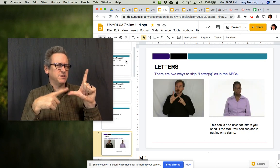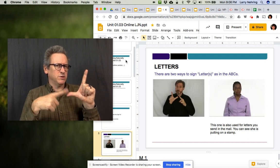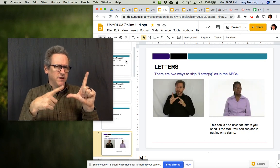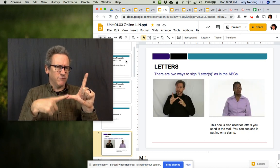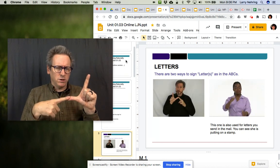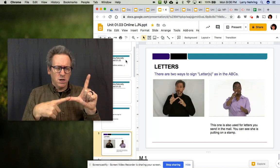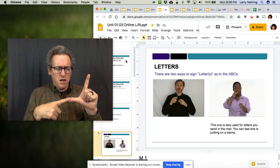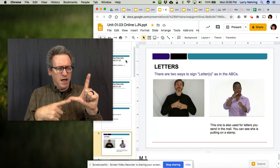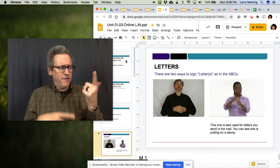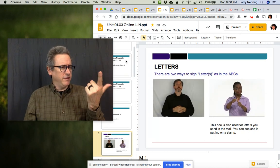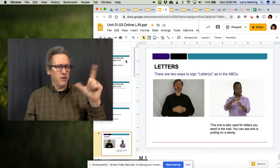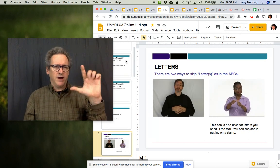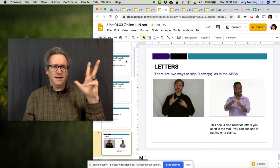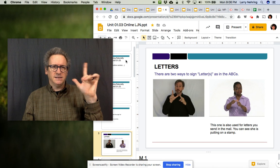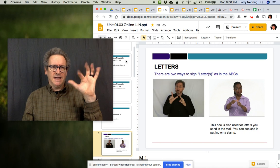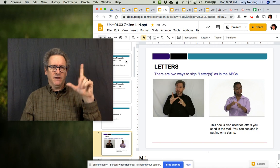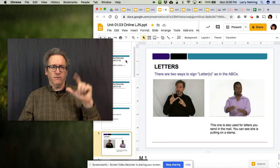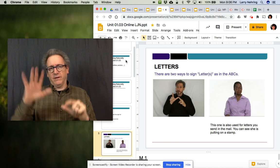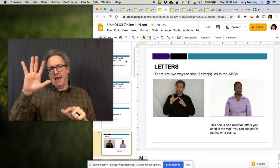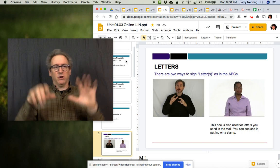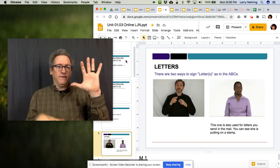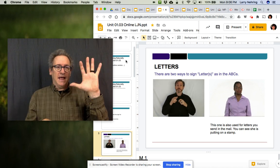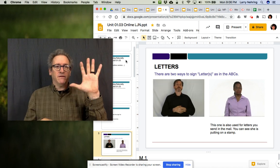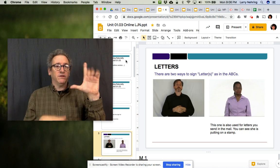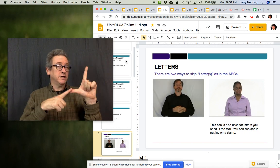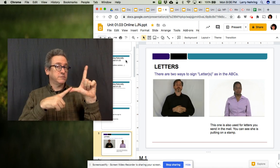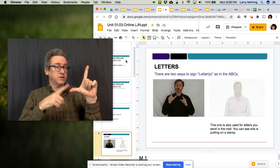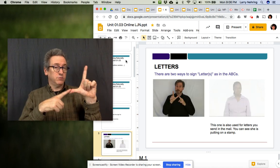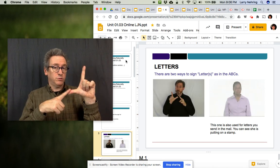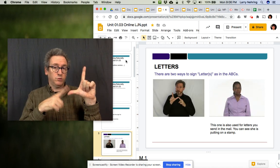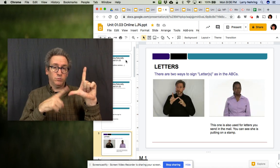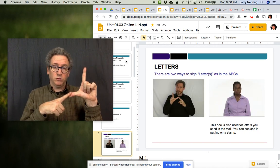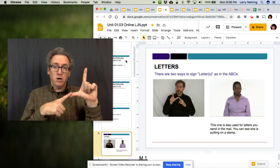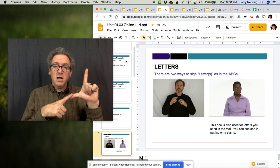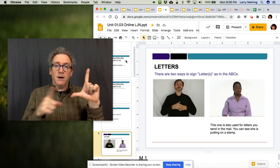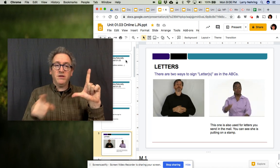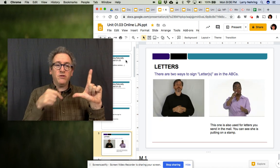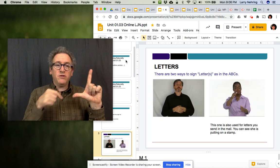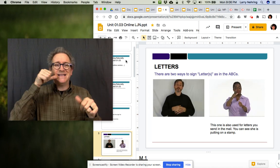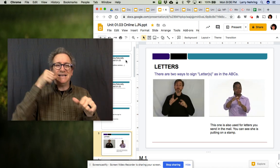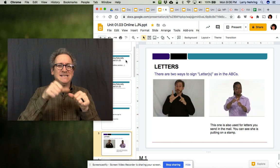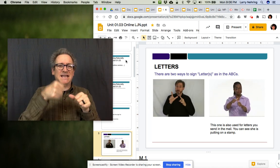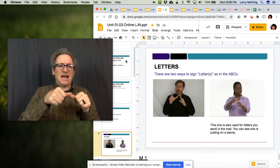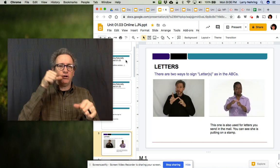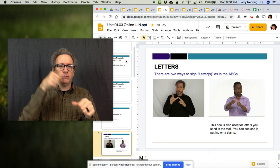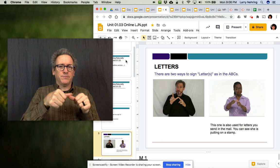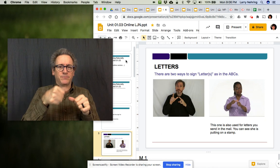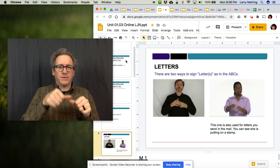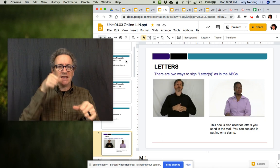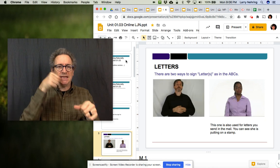feels the most comfortable. And then the other hand is the anvil, the hammer and the anvil. The other one is this,